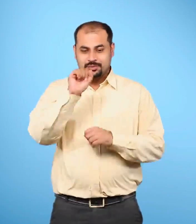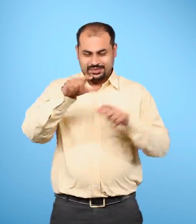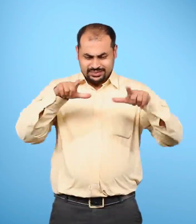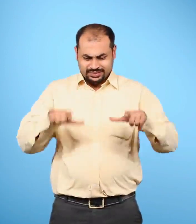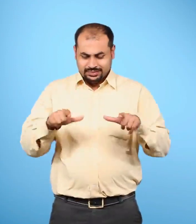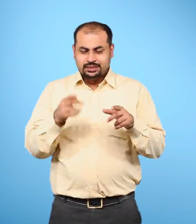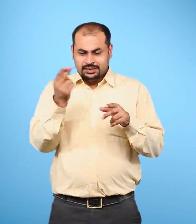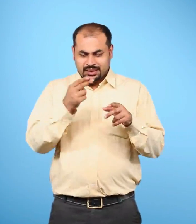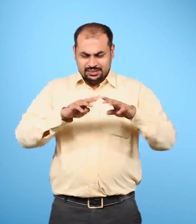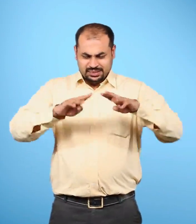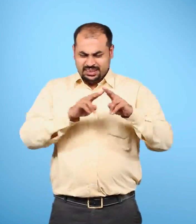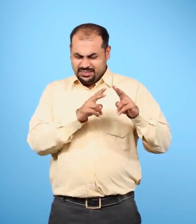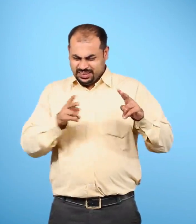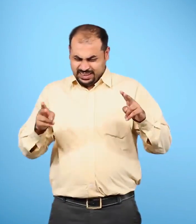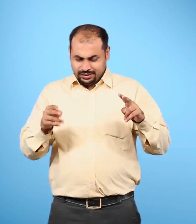Make a pattern using your tile.